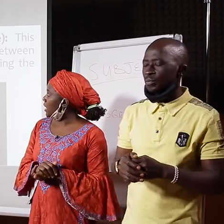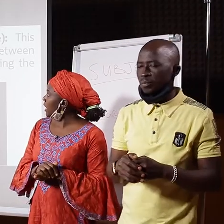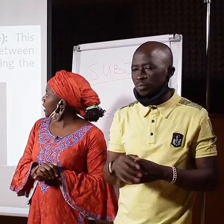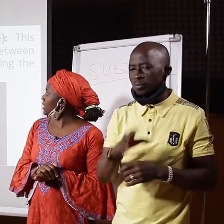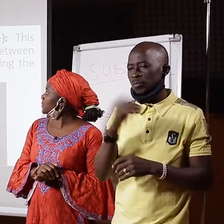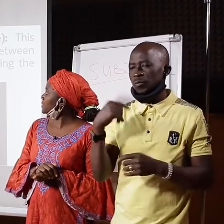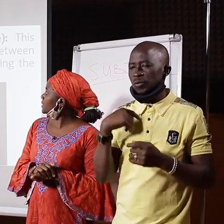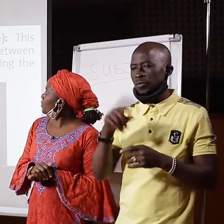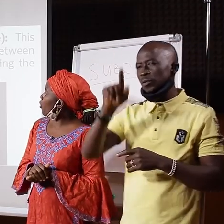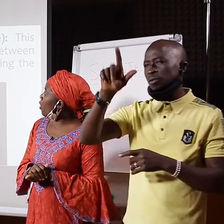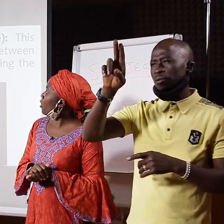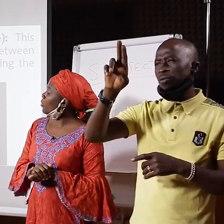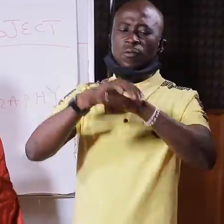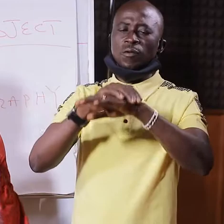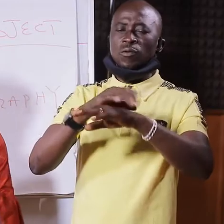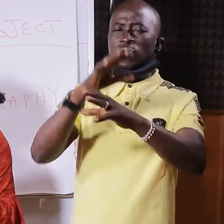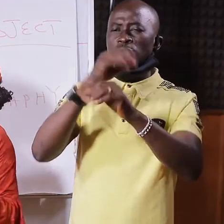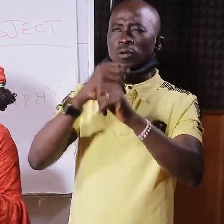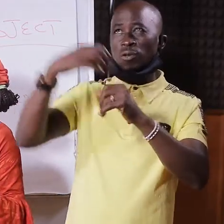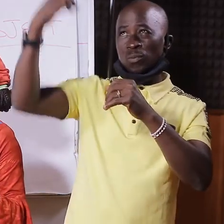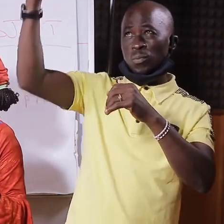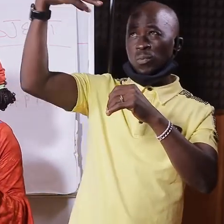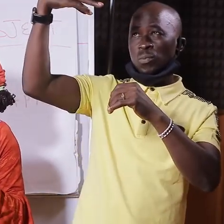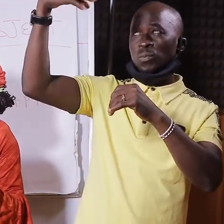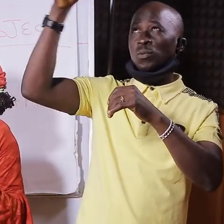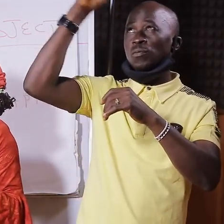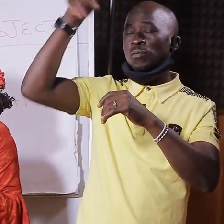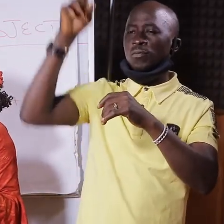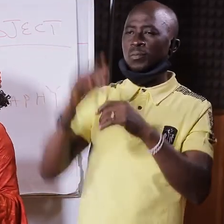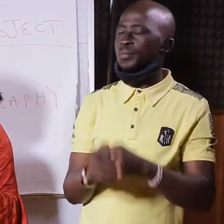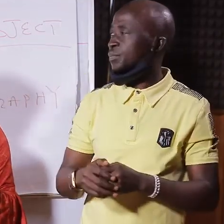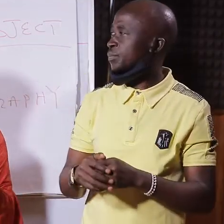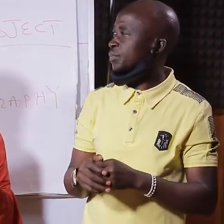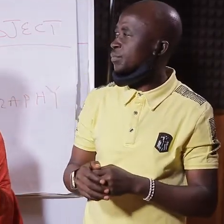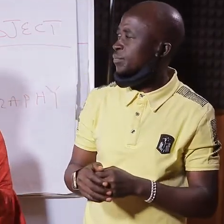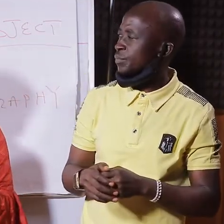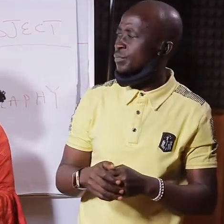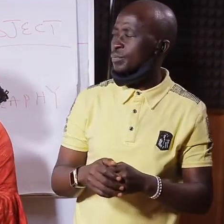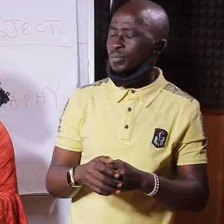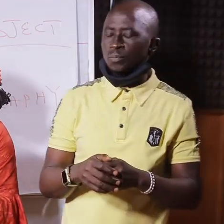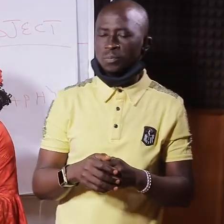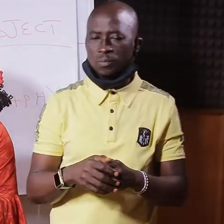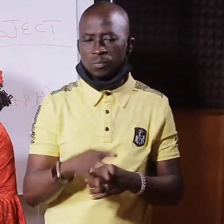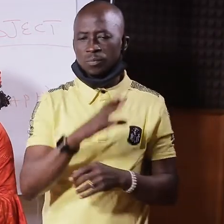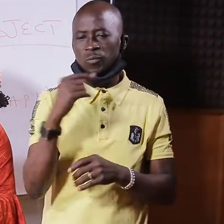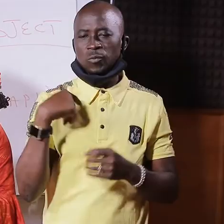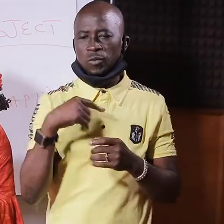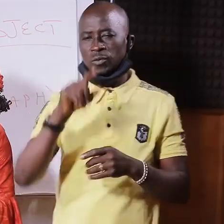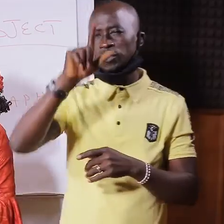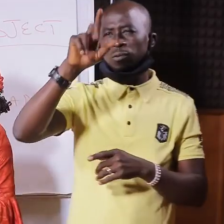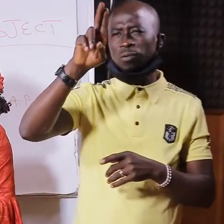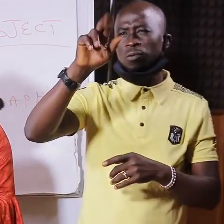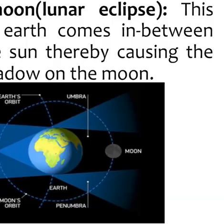preventing the earth from getting the rays of the sun. Then we have the lunar